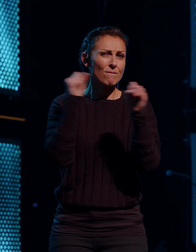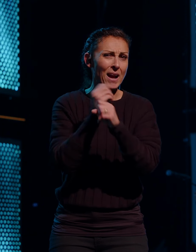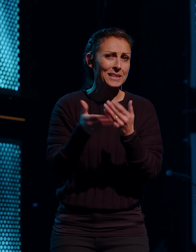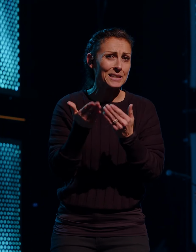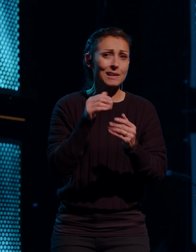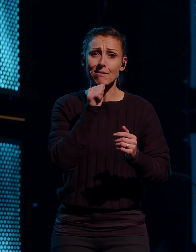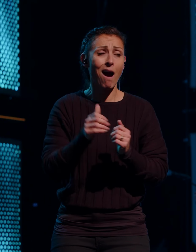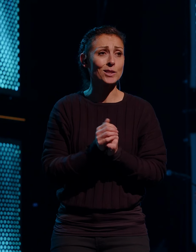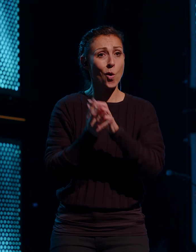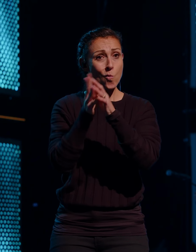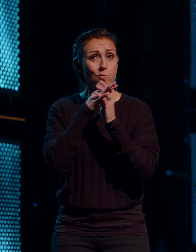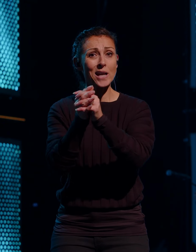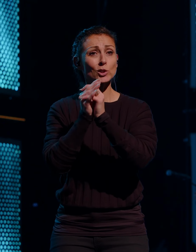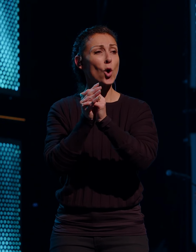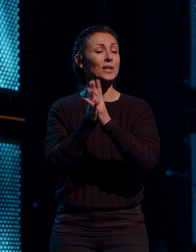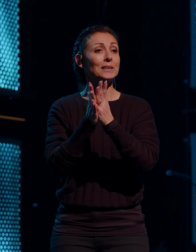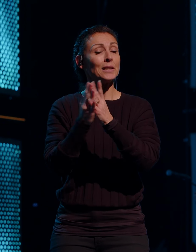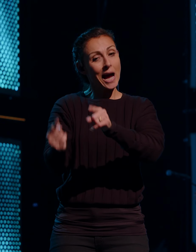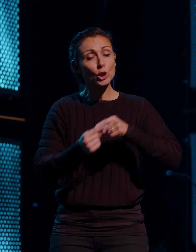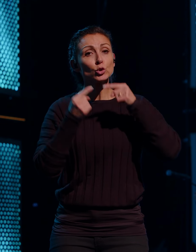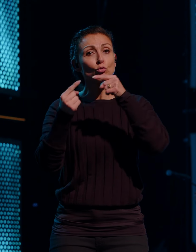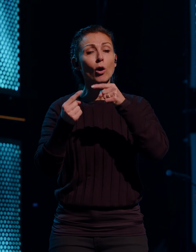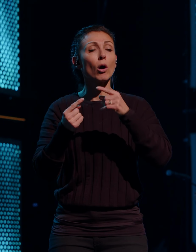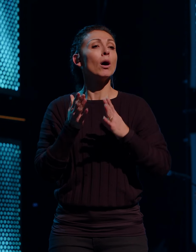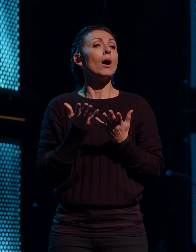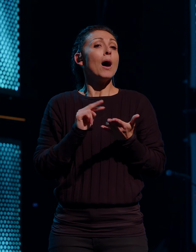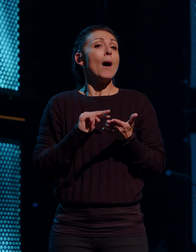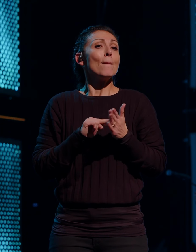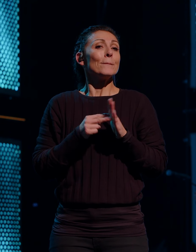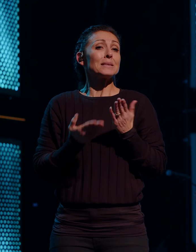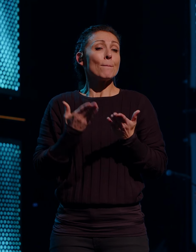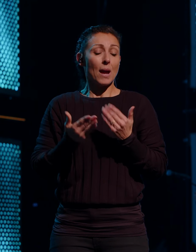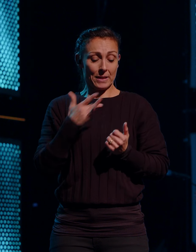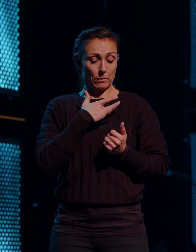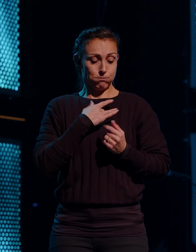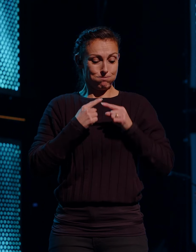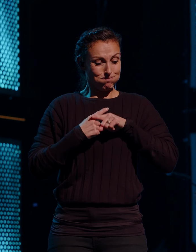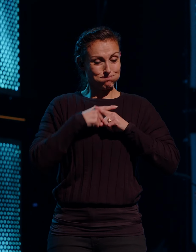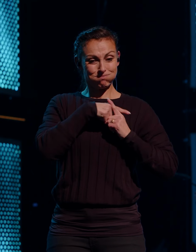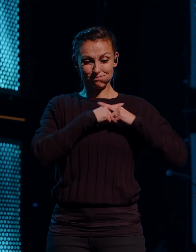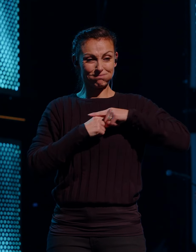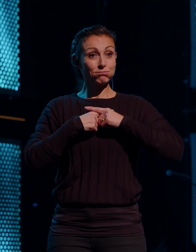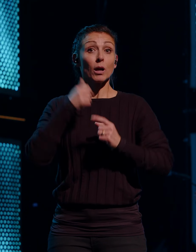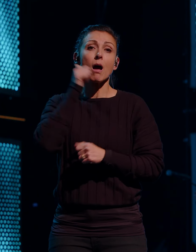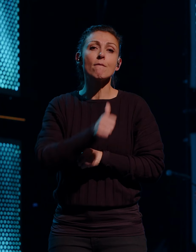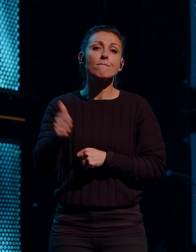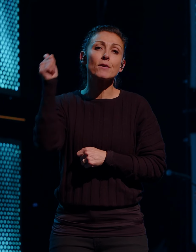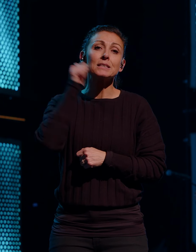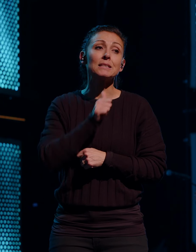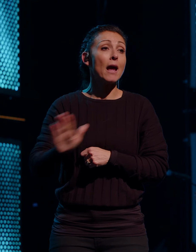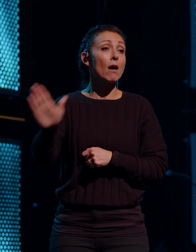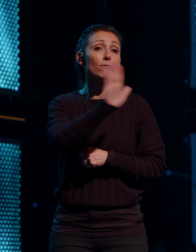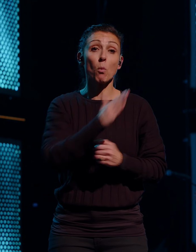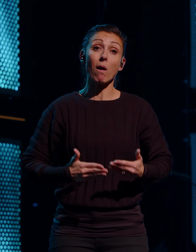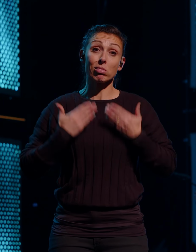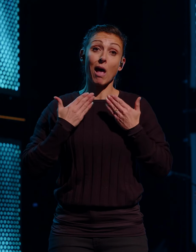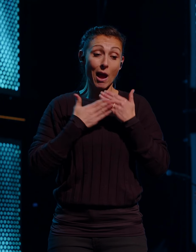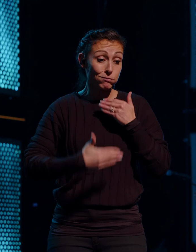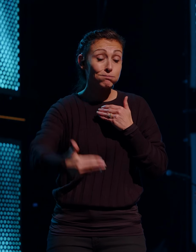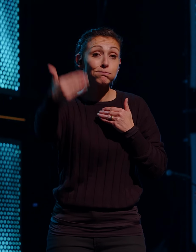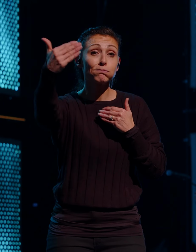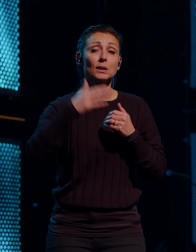be a wrestle. There's going to be a turmoil in your heart. Maybe every single day of your life where it's like, oh, this is hard. Oh, to